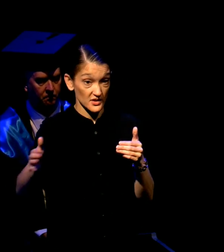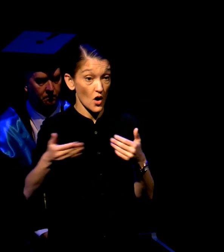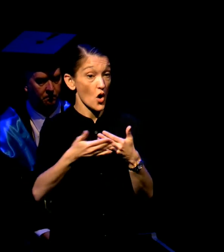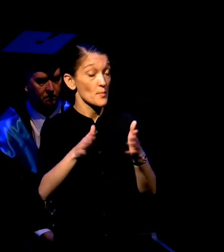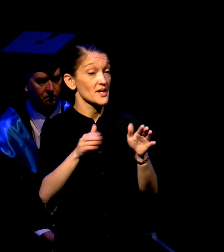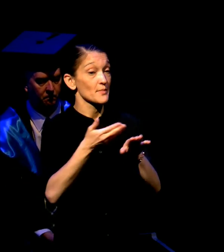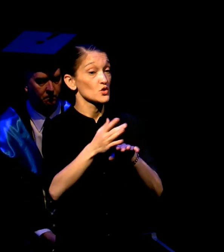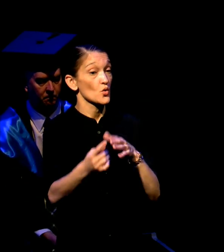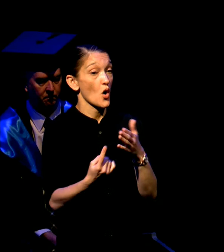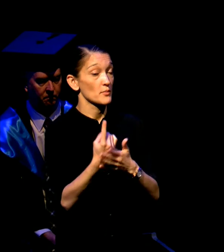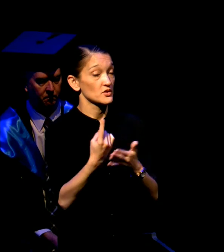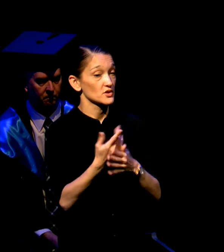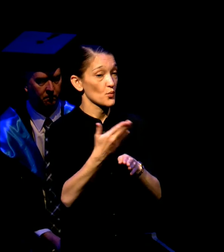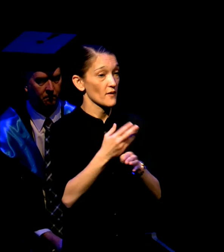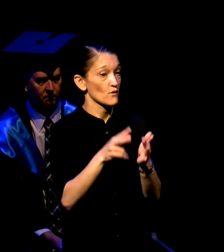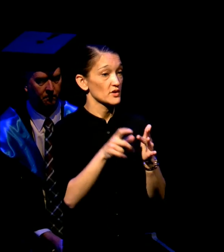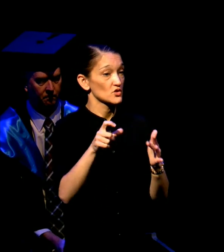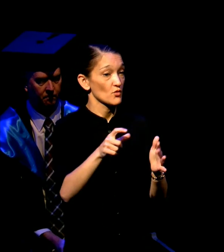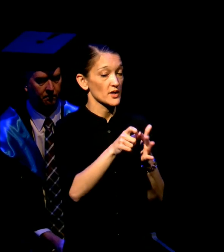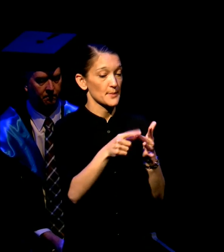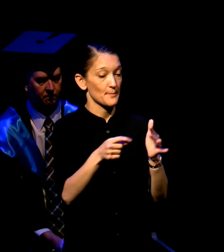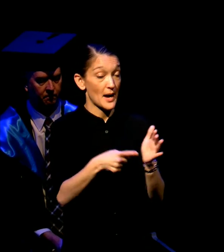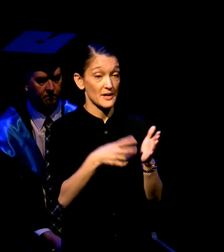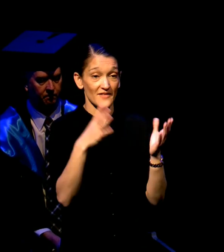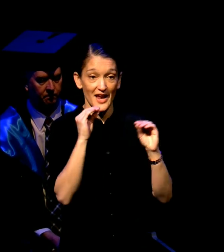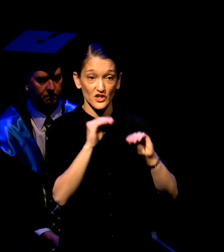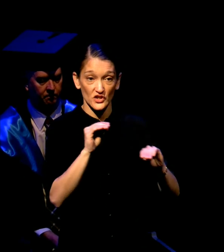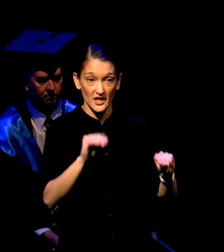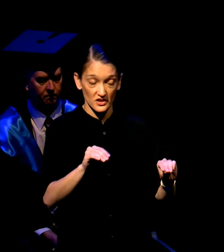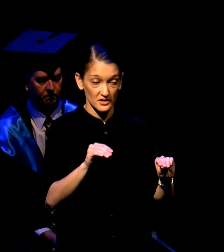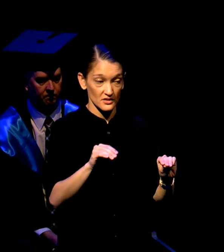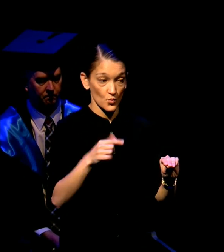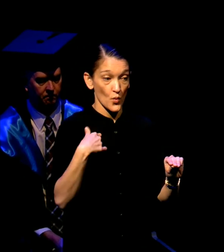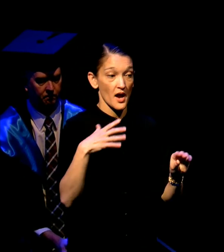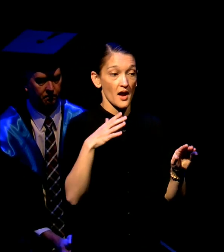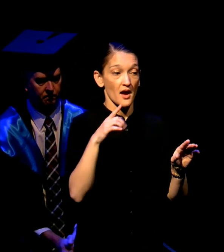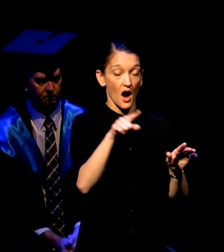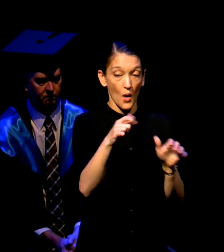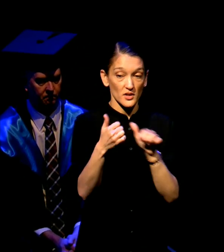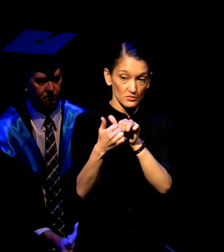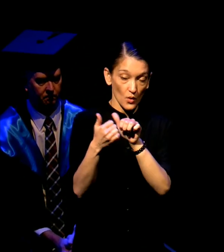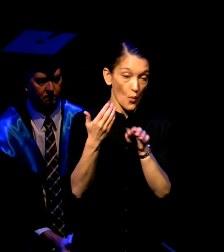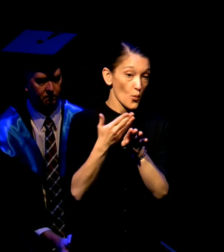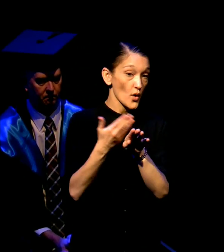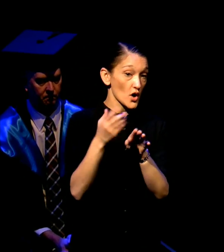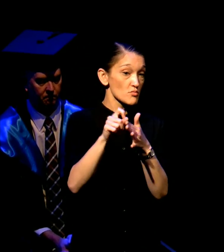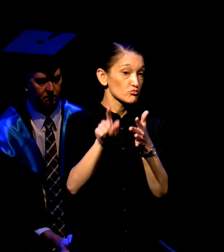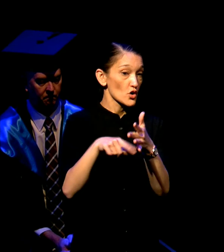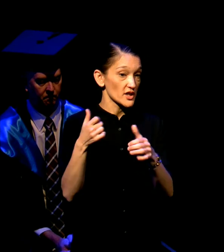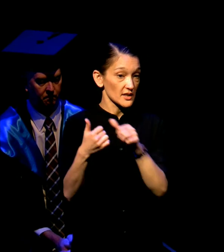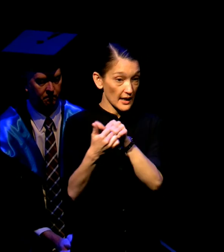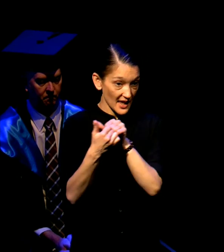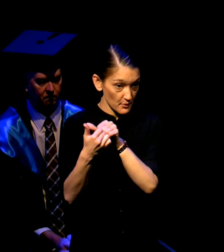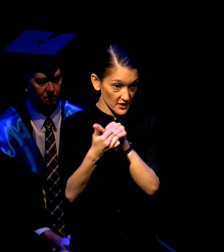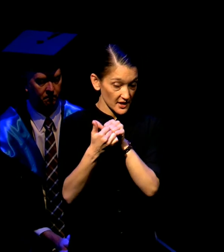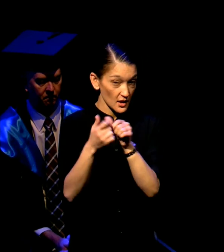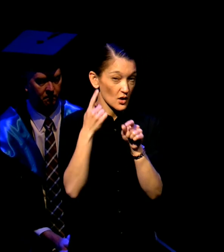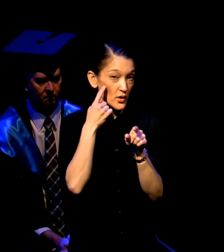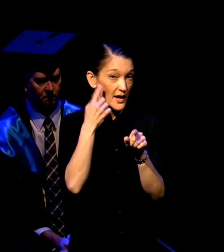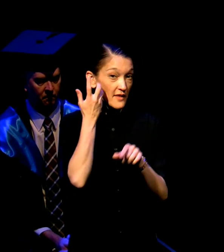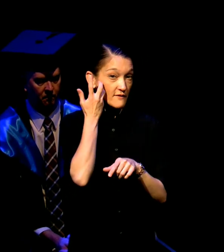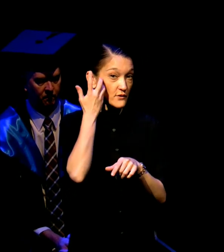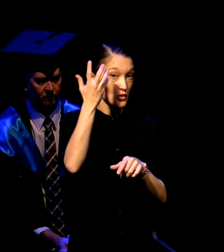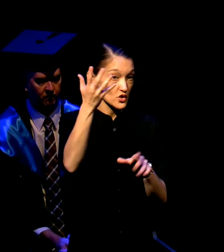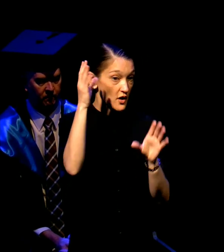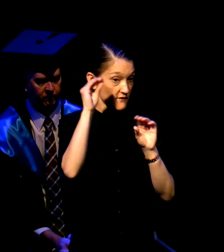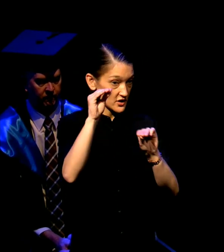working with the Victorian Department of Education, where I worked on a global project which was really looking at the future of education, where learning